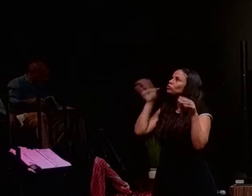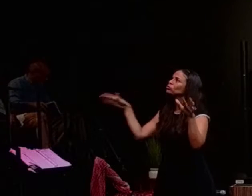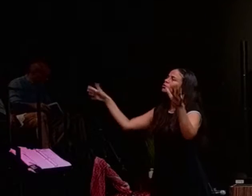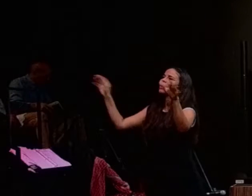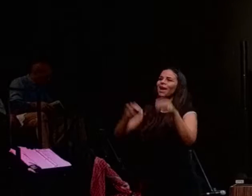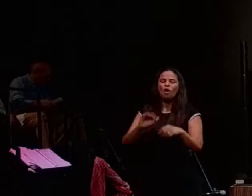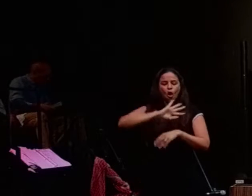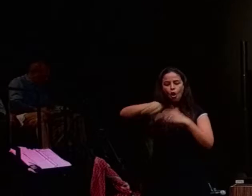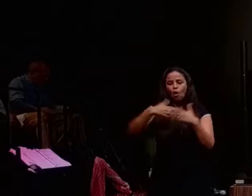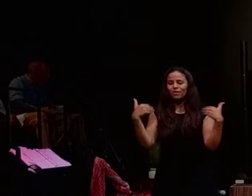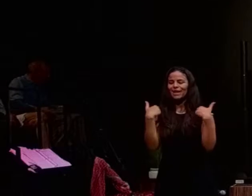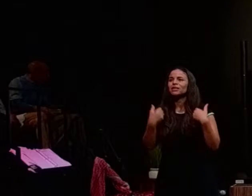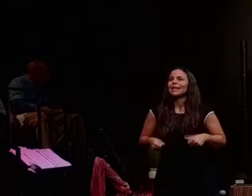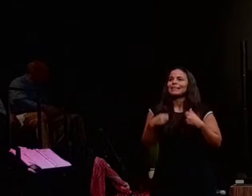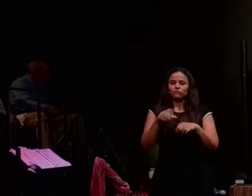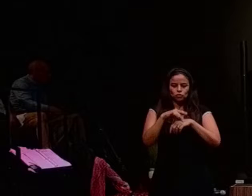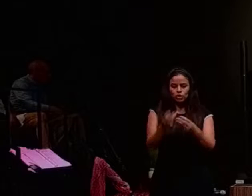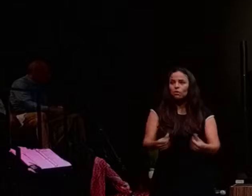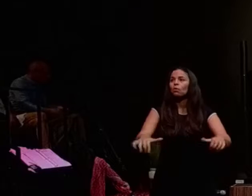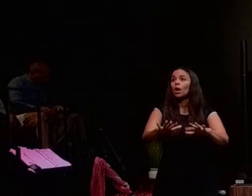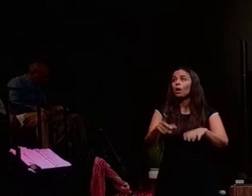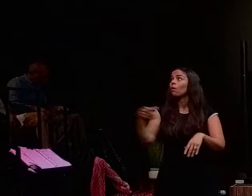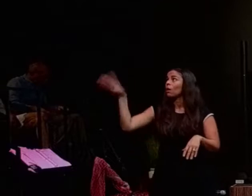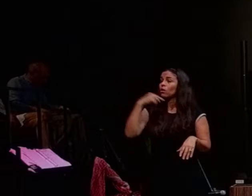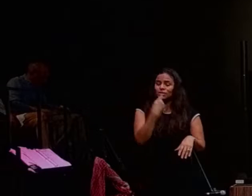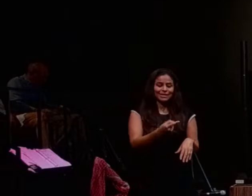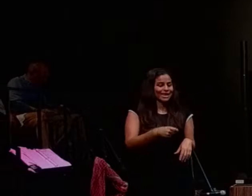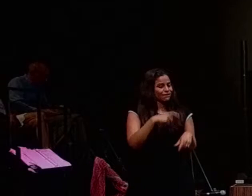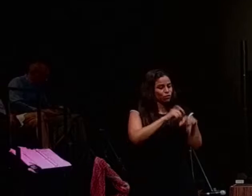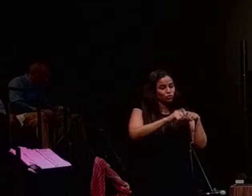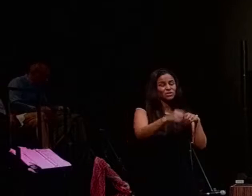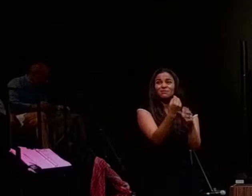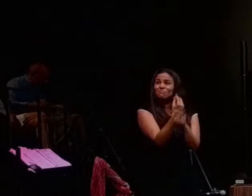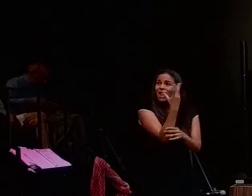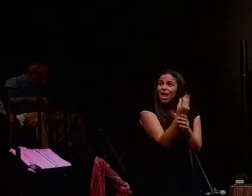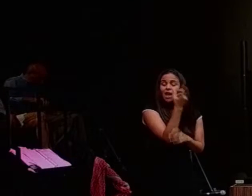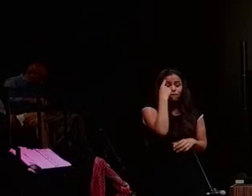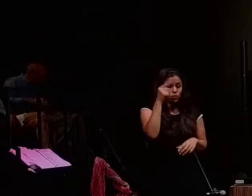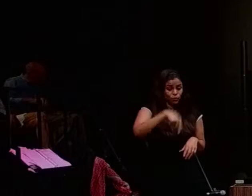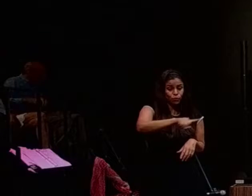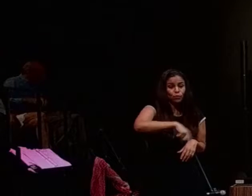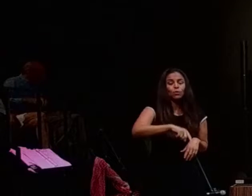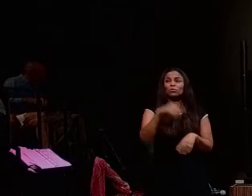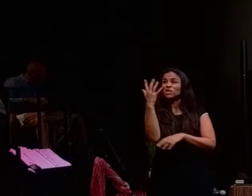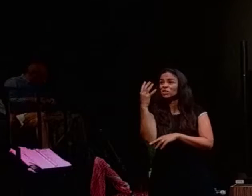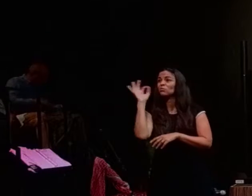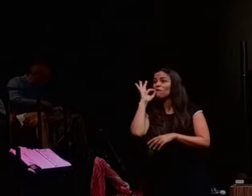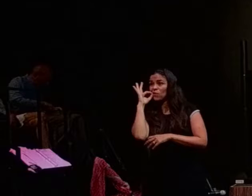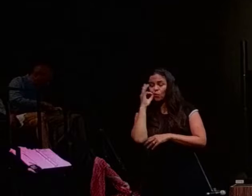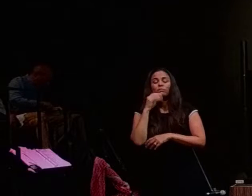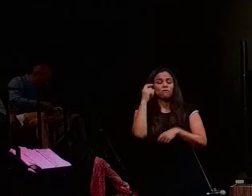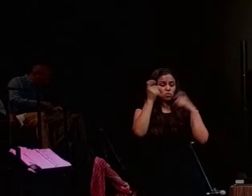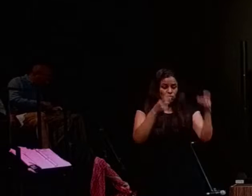every living creature that moves on the ground. Then God said, I give you every seed-bearing plant on the face of the whole earth, and every tree that has fruit with seed